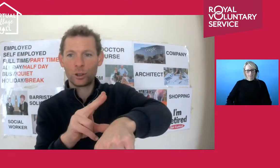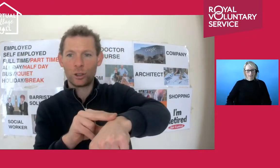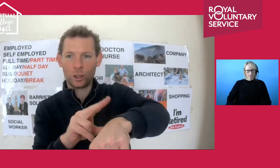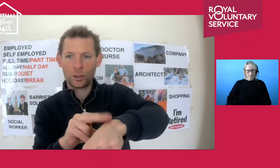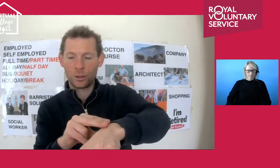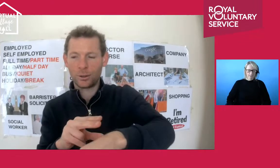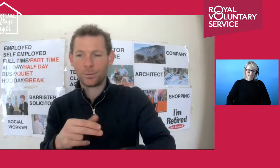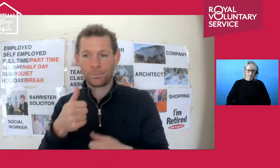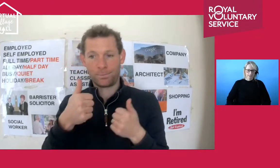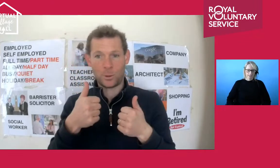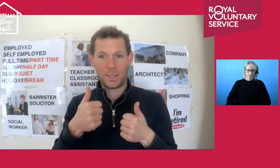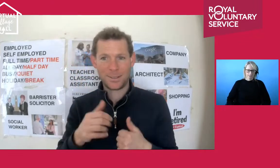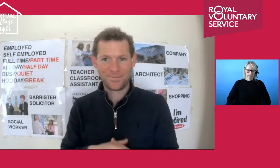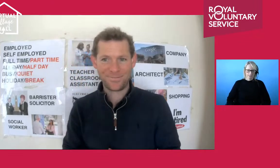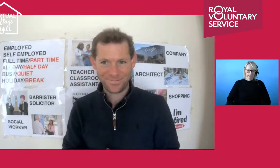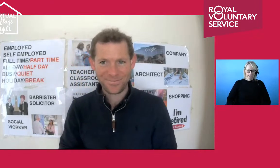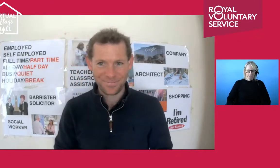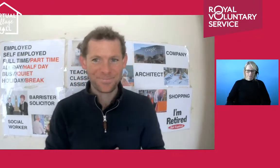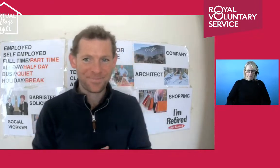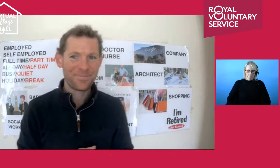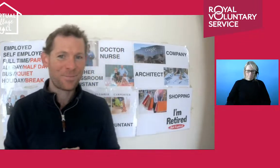you use in England.